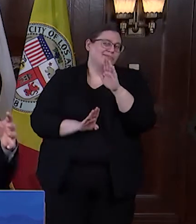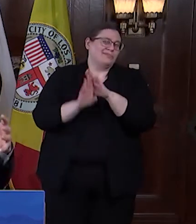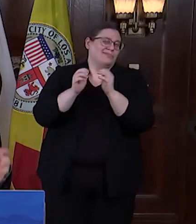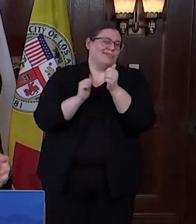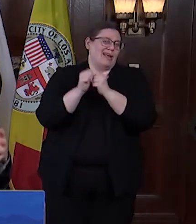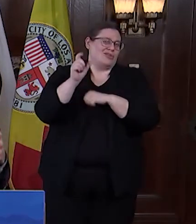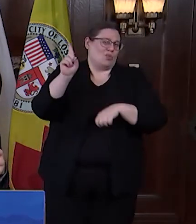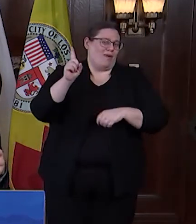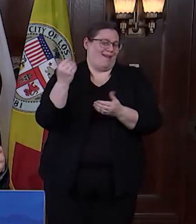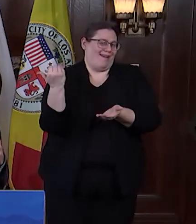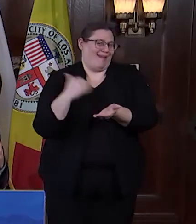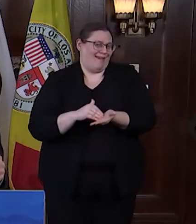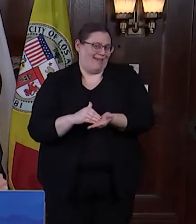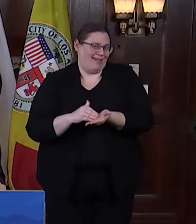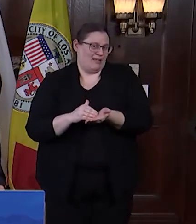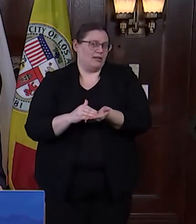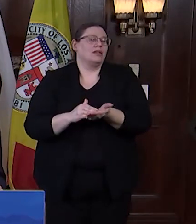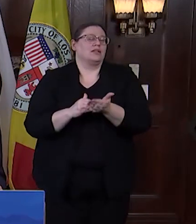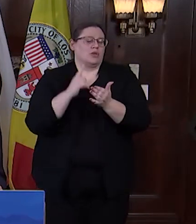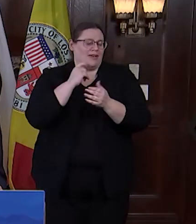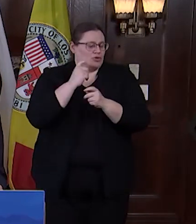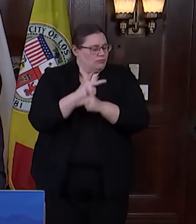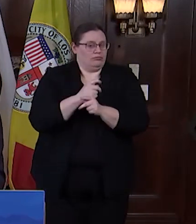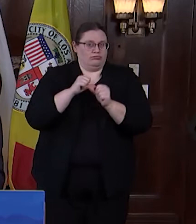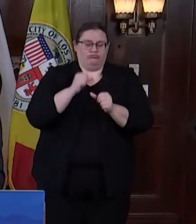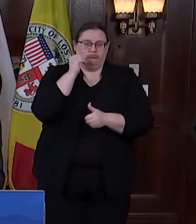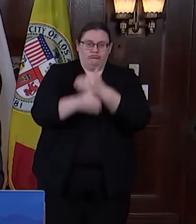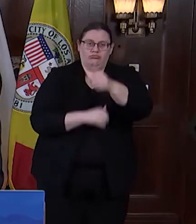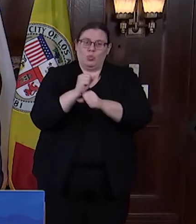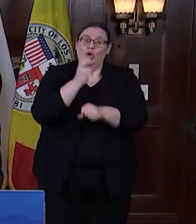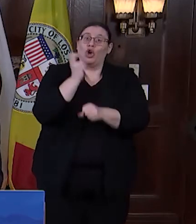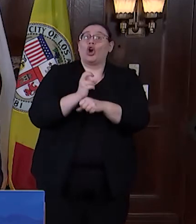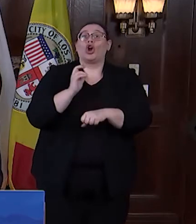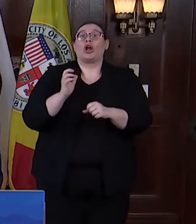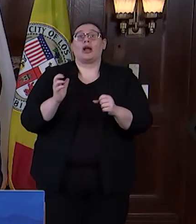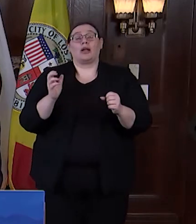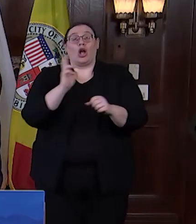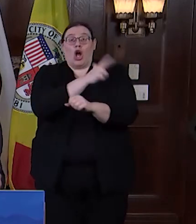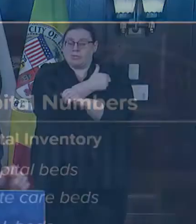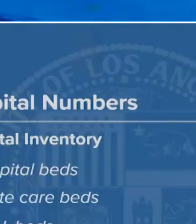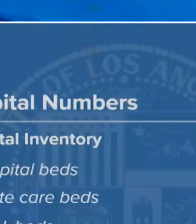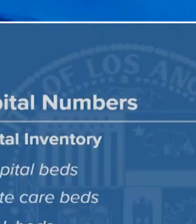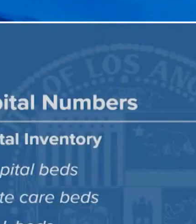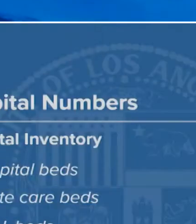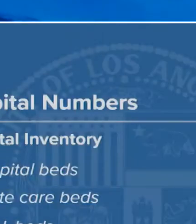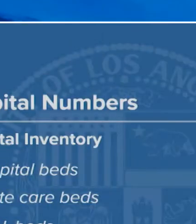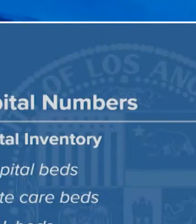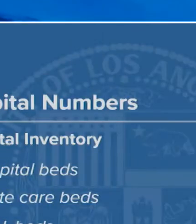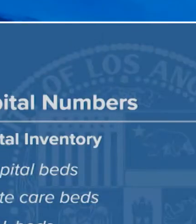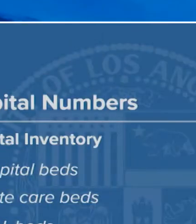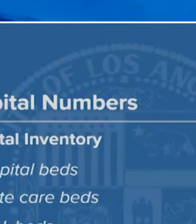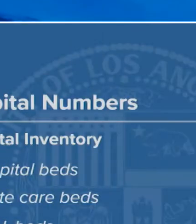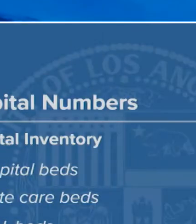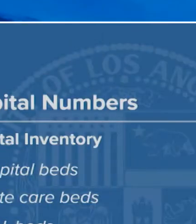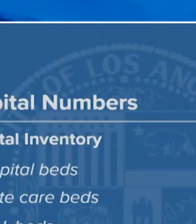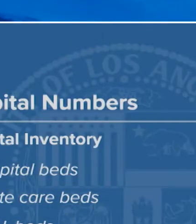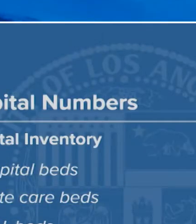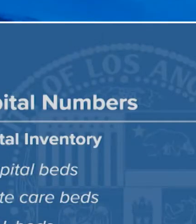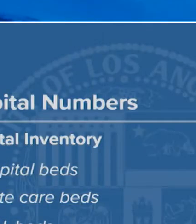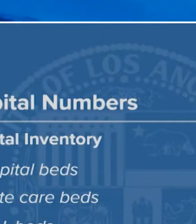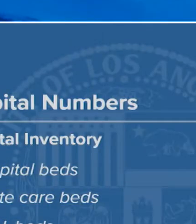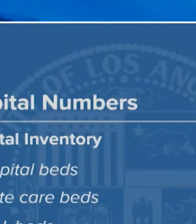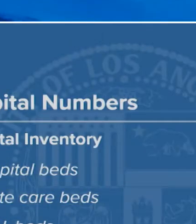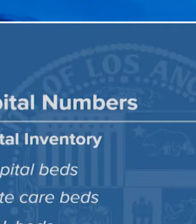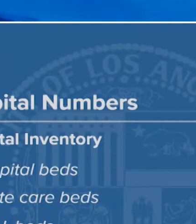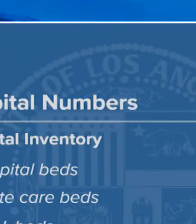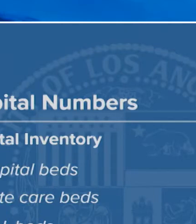so we have to keep doing what we're doing. Our hospital inventory remains stable. That's good news. Right now, there's 962